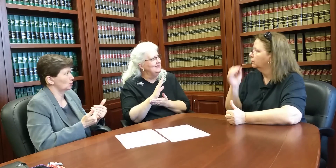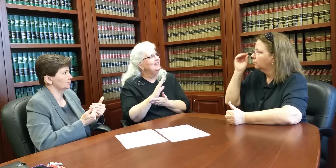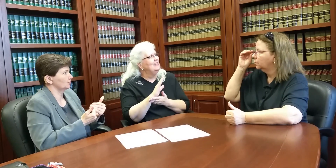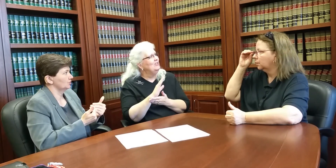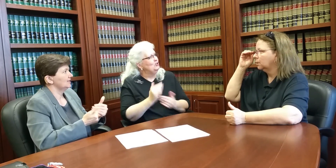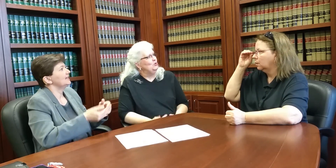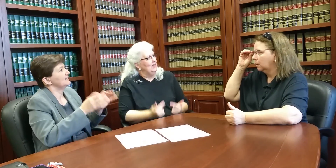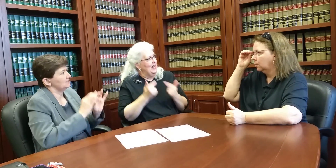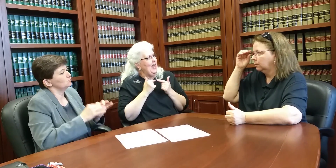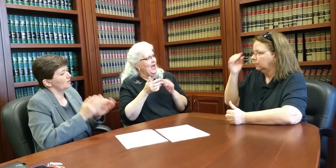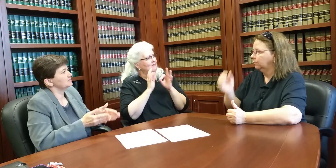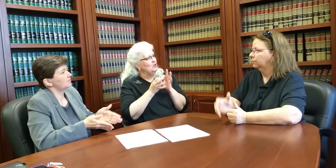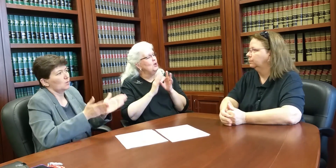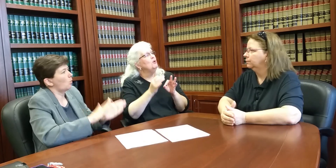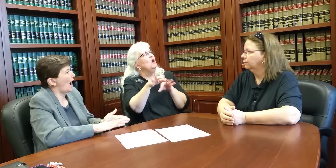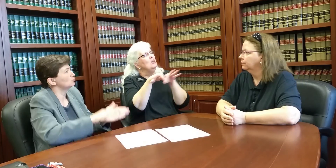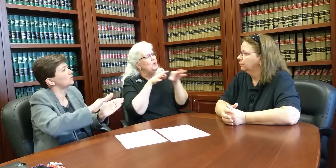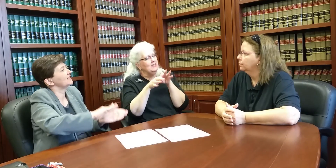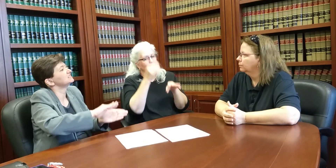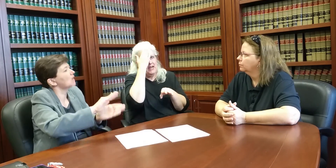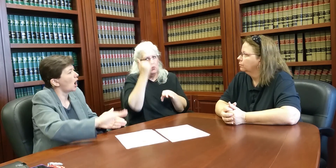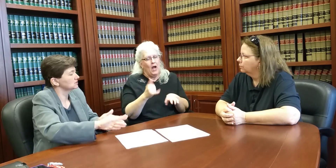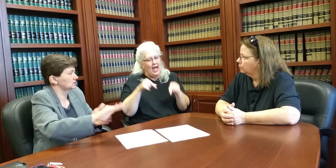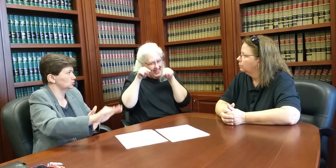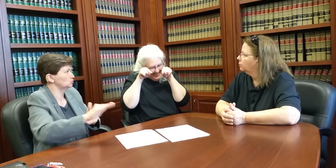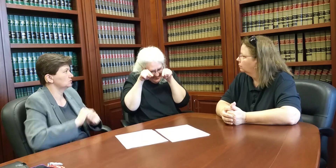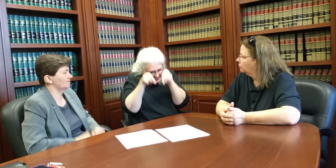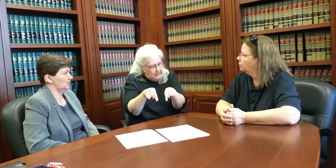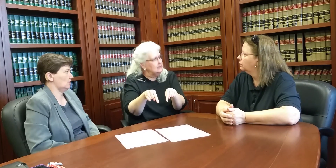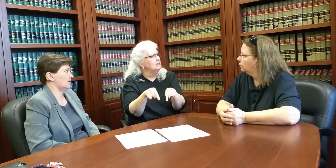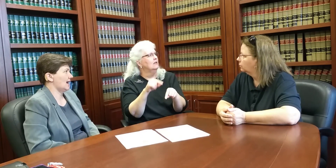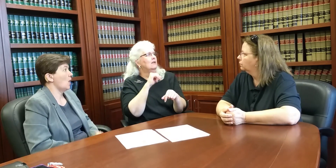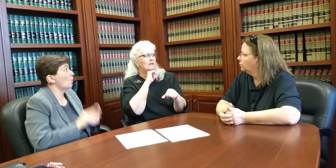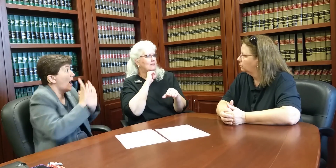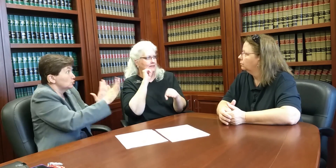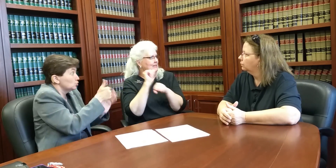interpreter is if you can explain why you cannot use VRI, why you